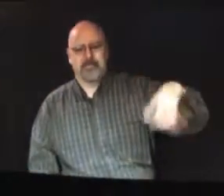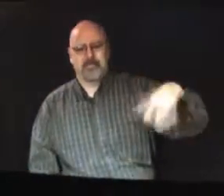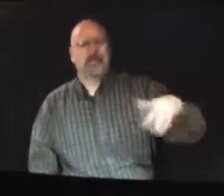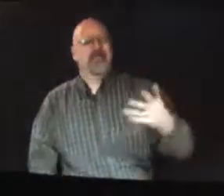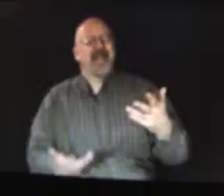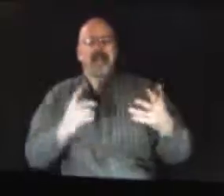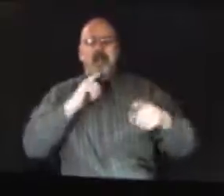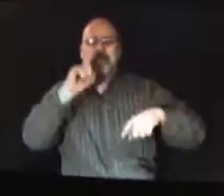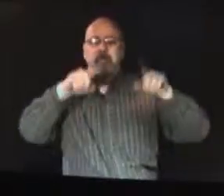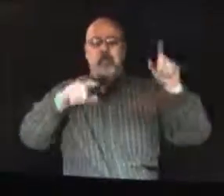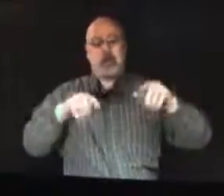languages.